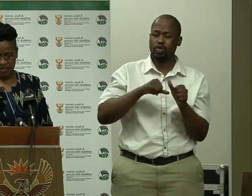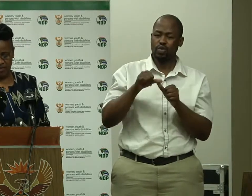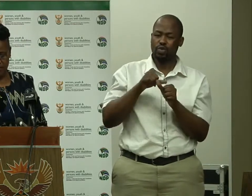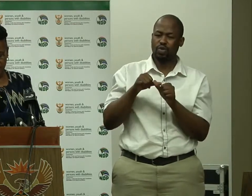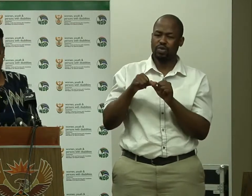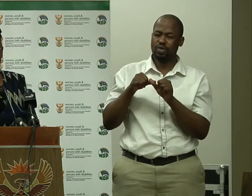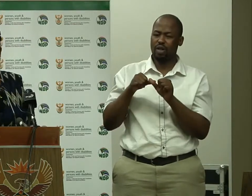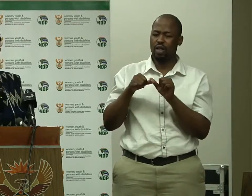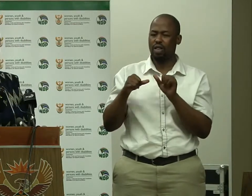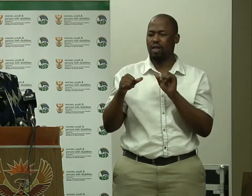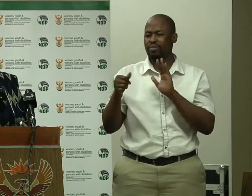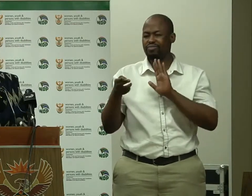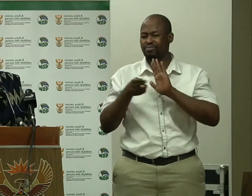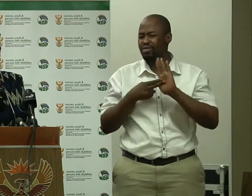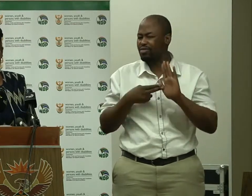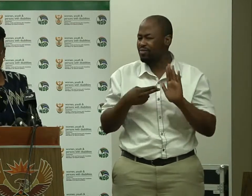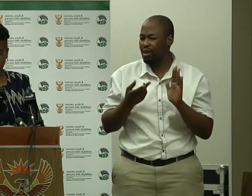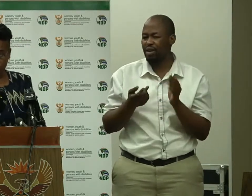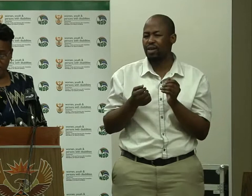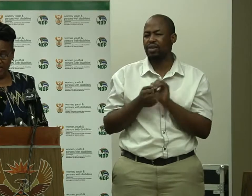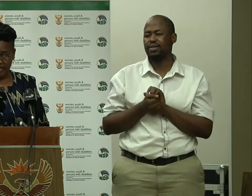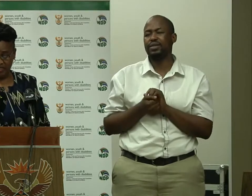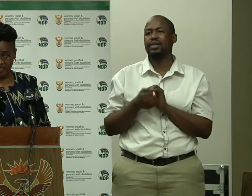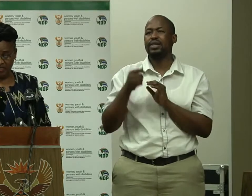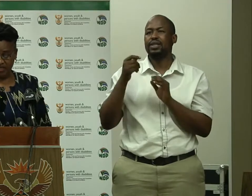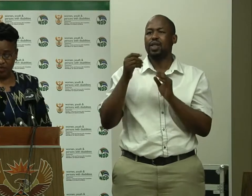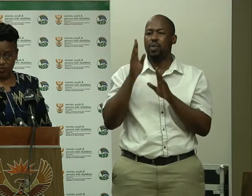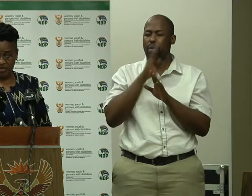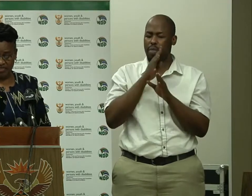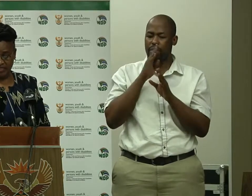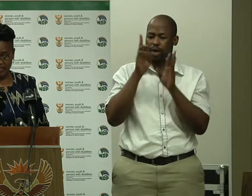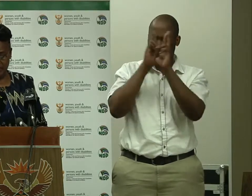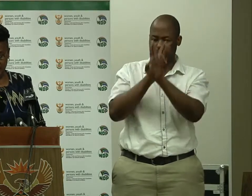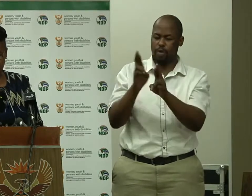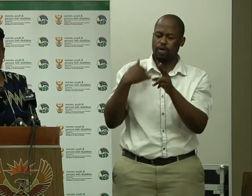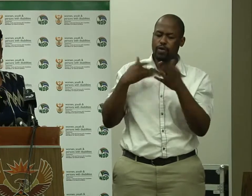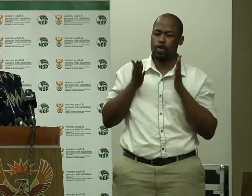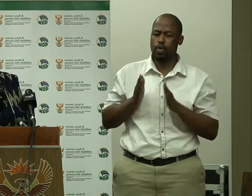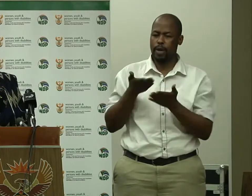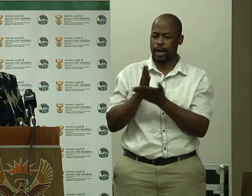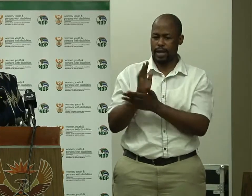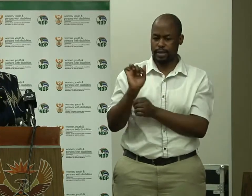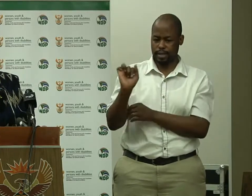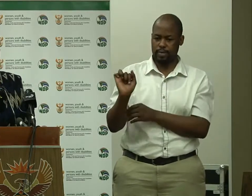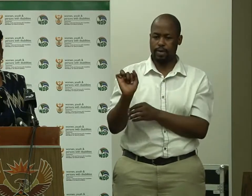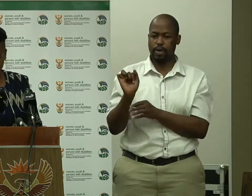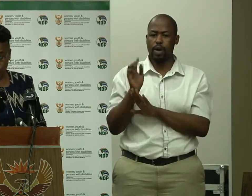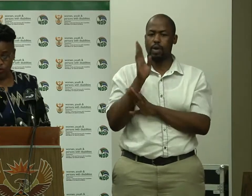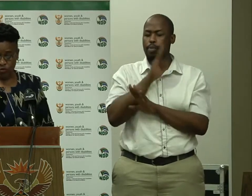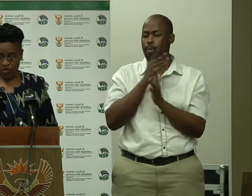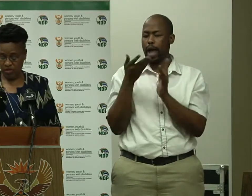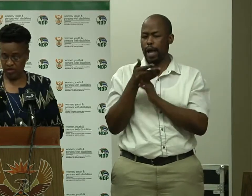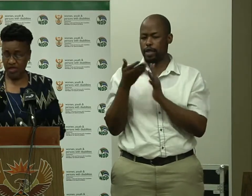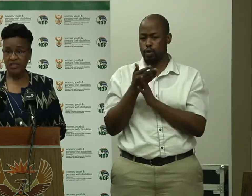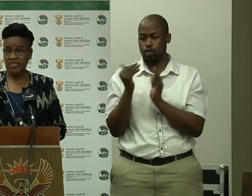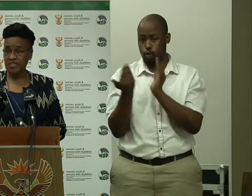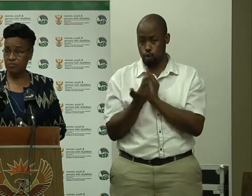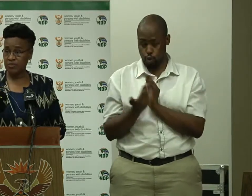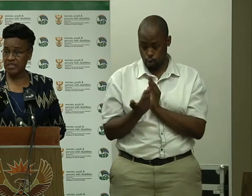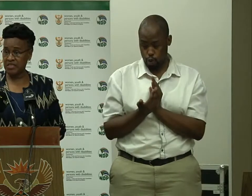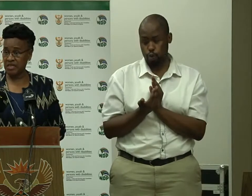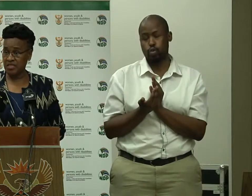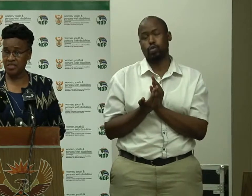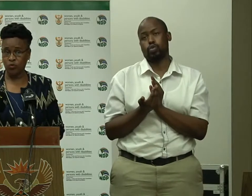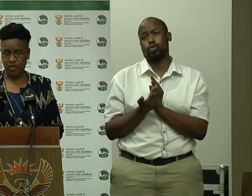stigma, disrespect of their human rights and human dignity, lack of access to school.